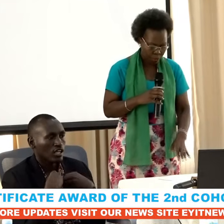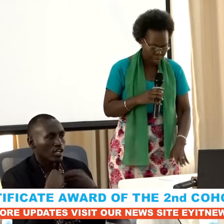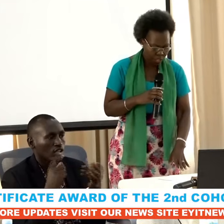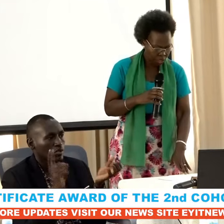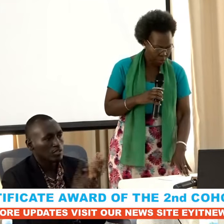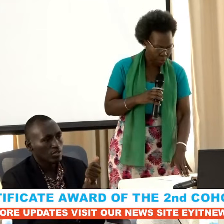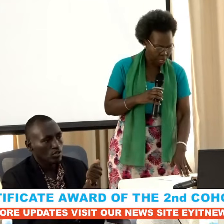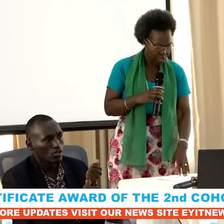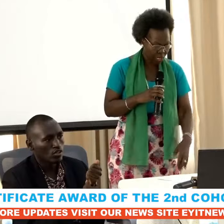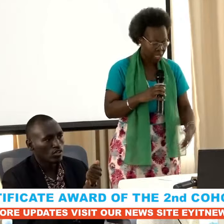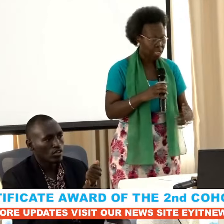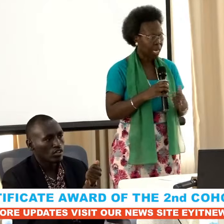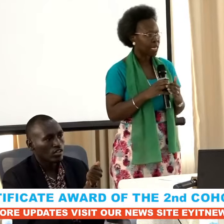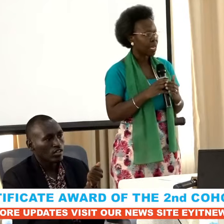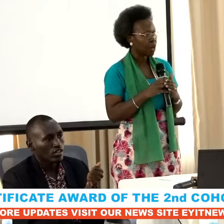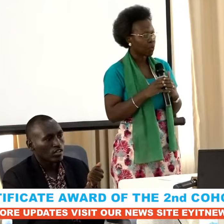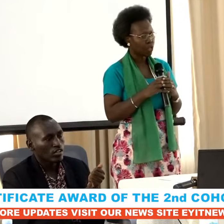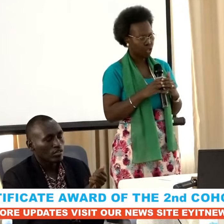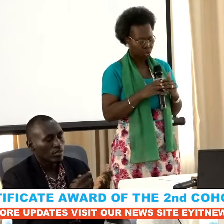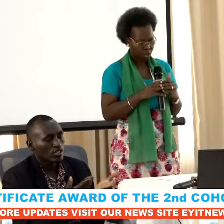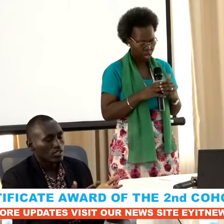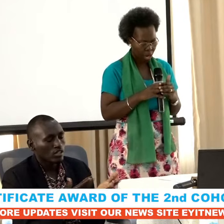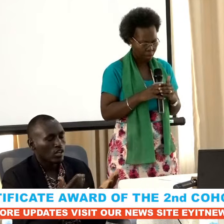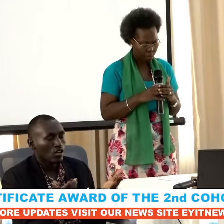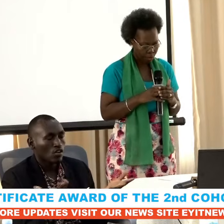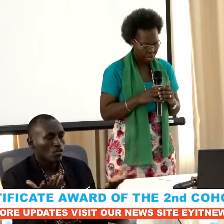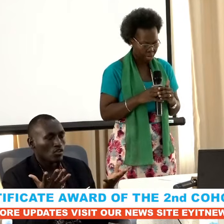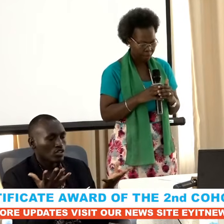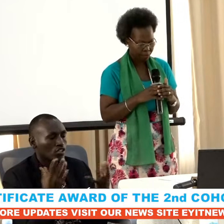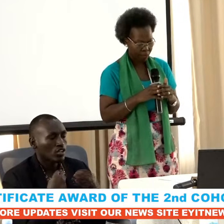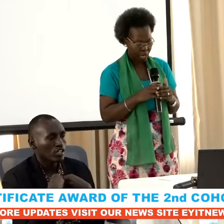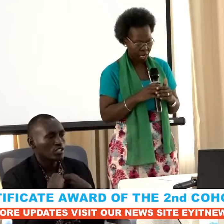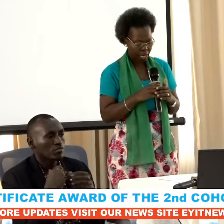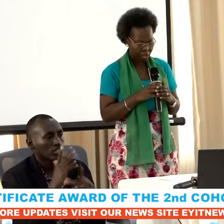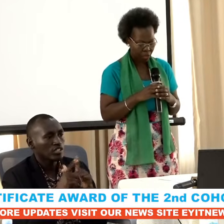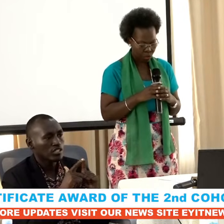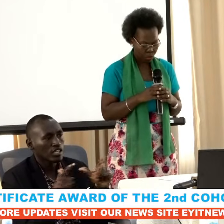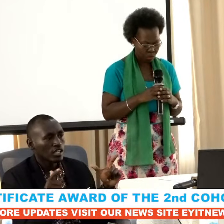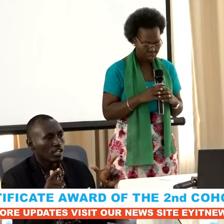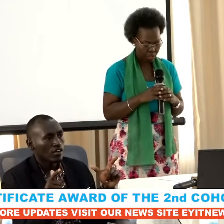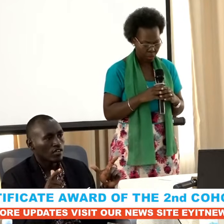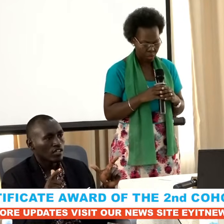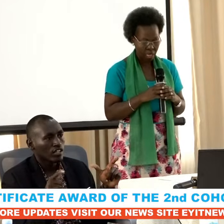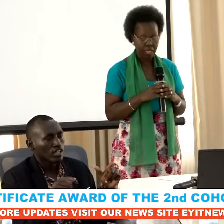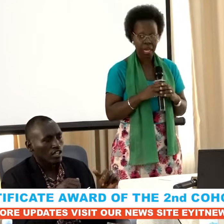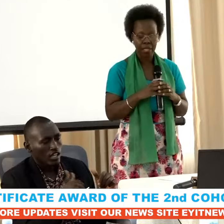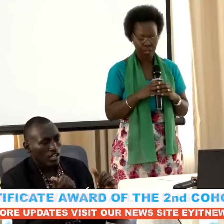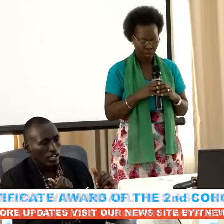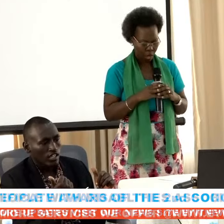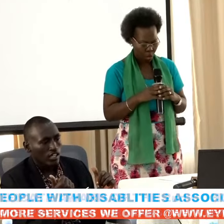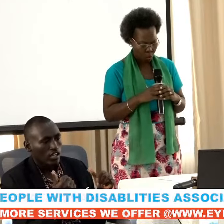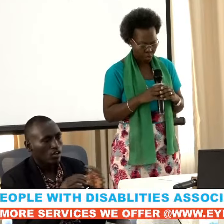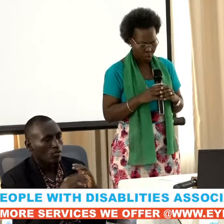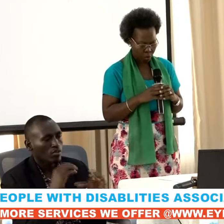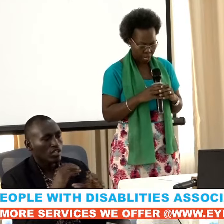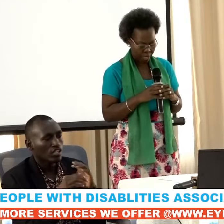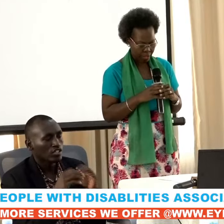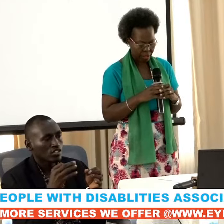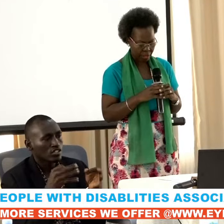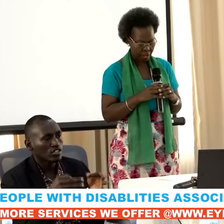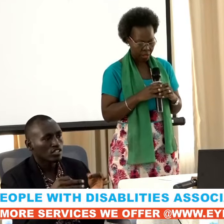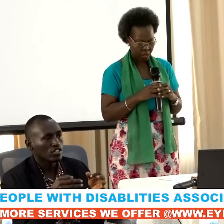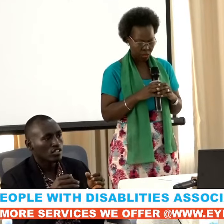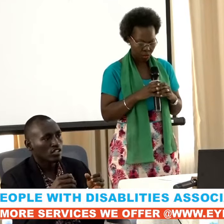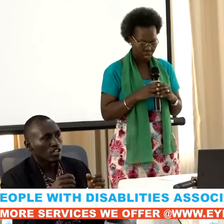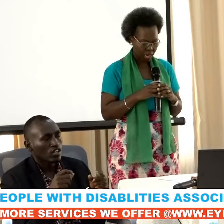It must embrace sign language and Braille and other tools that connect us with